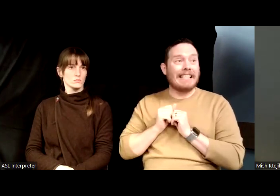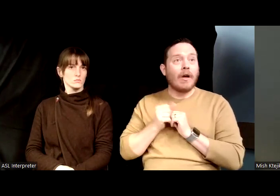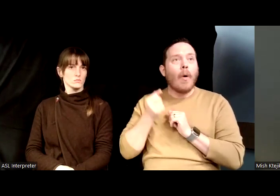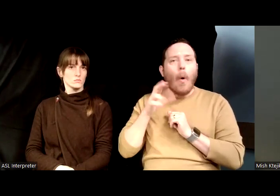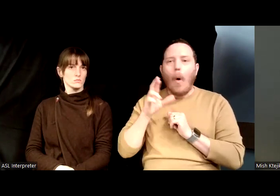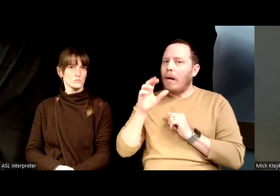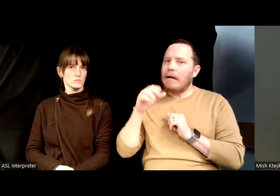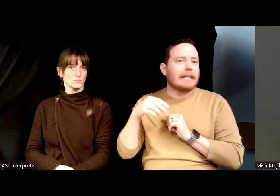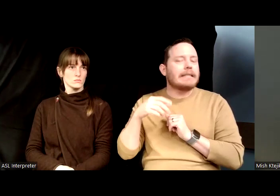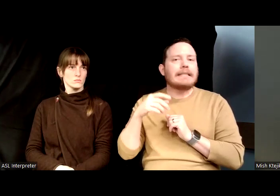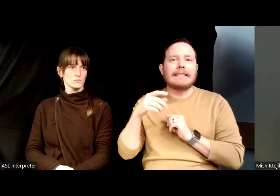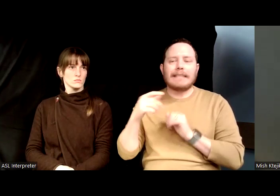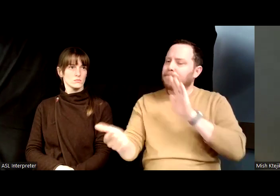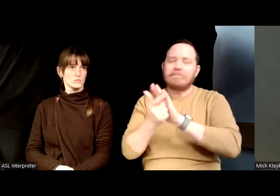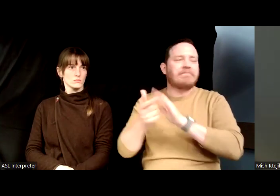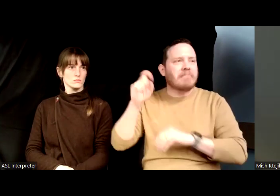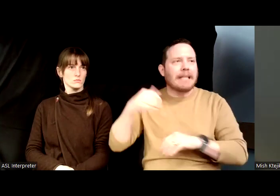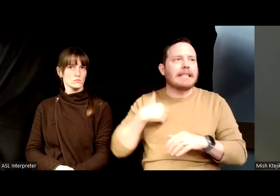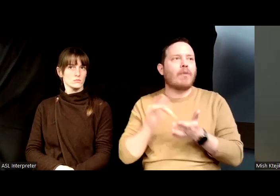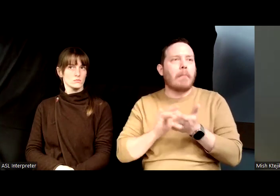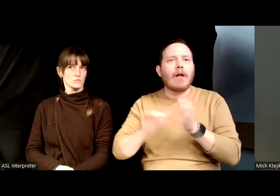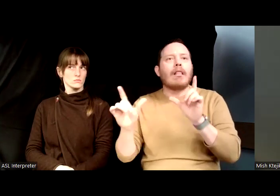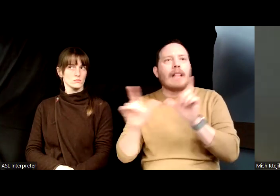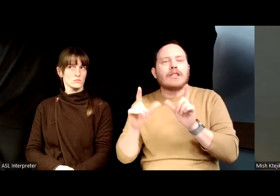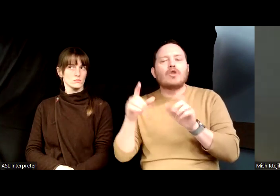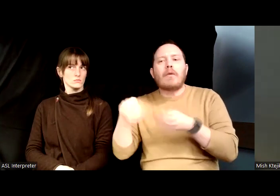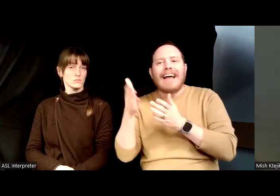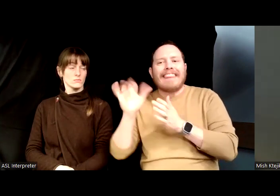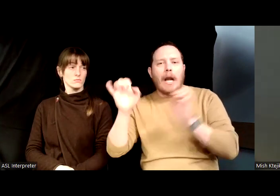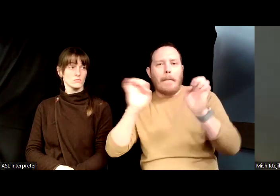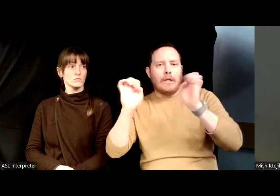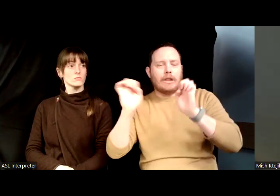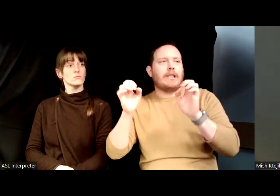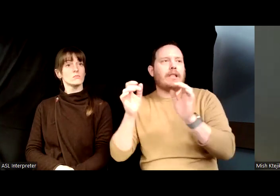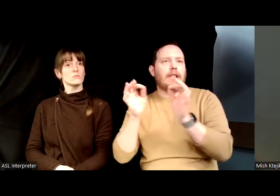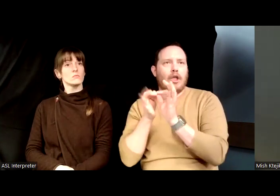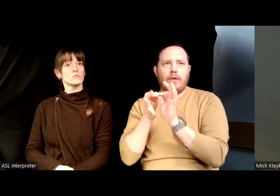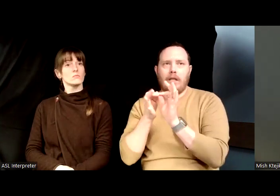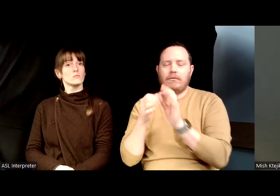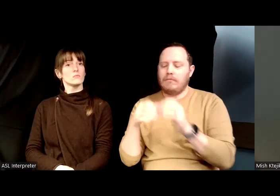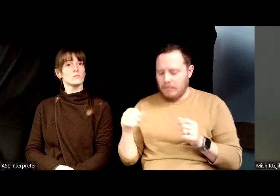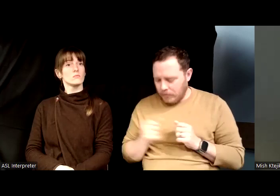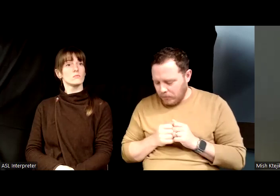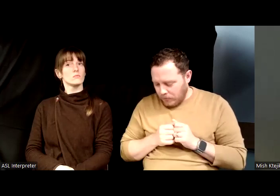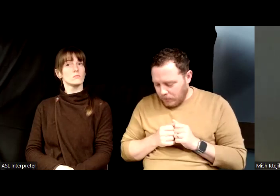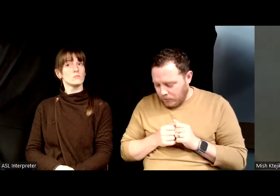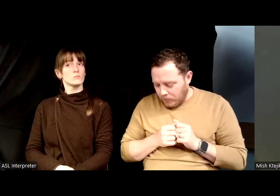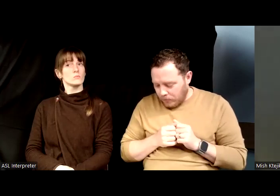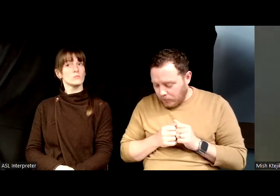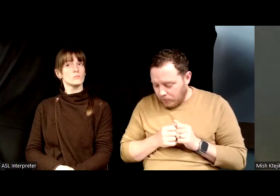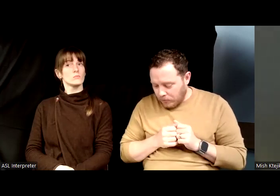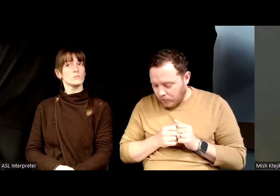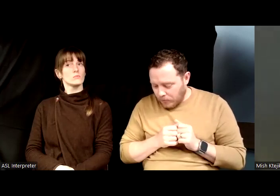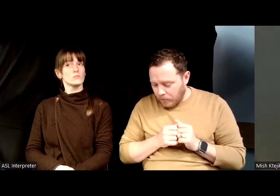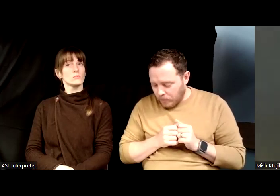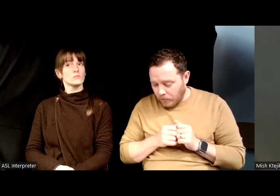that still be permitted under this, or is that going to be something that is not allowed and they're going to be required